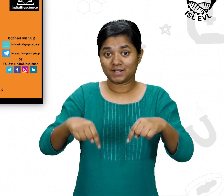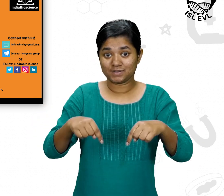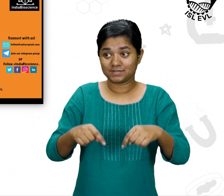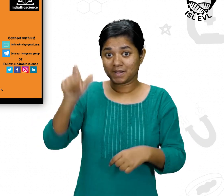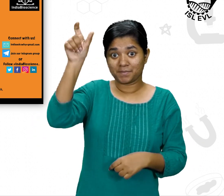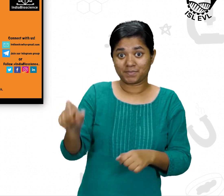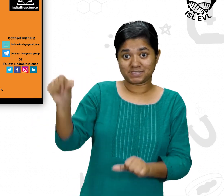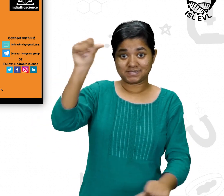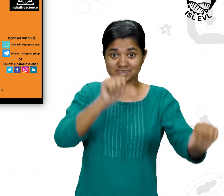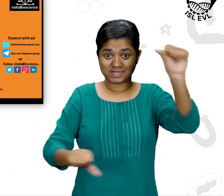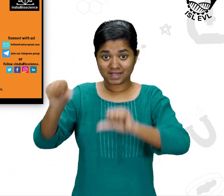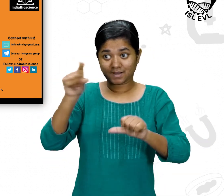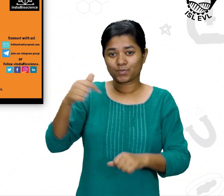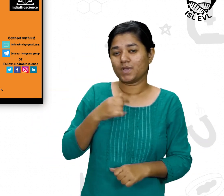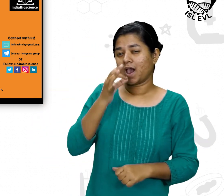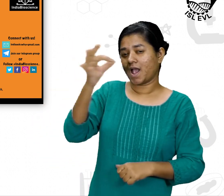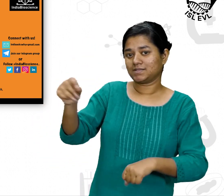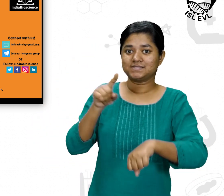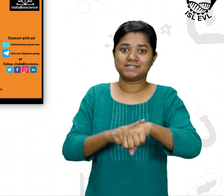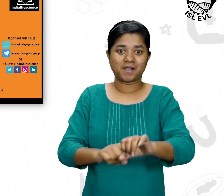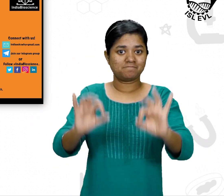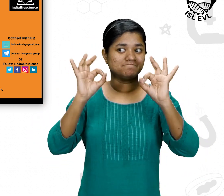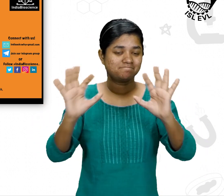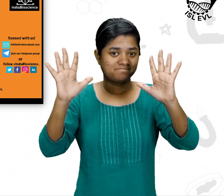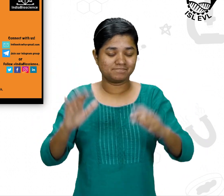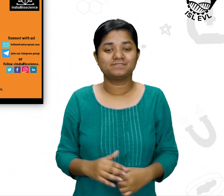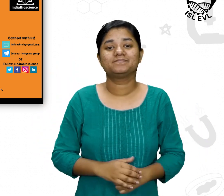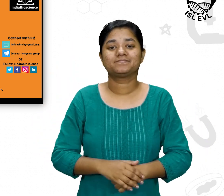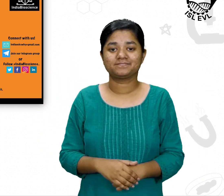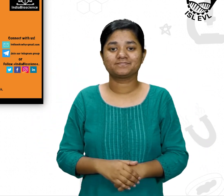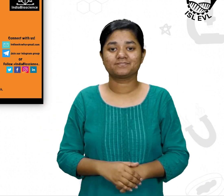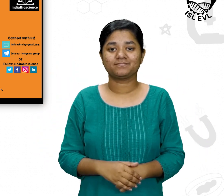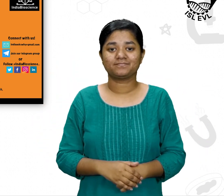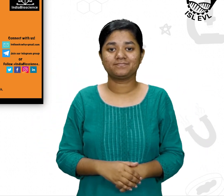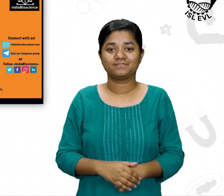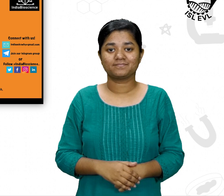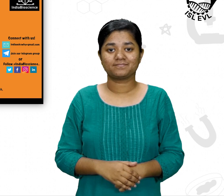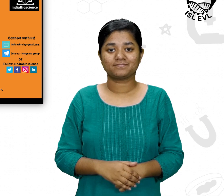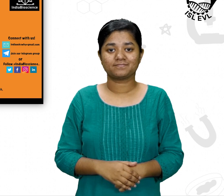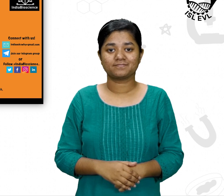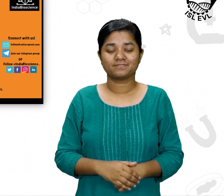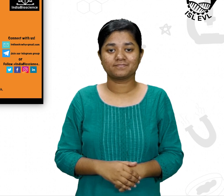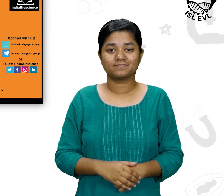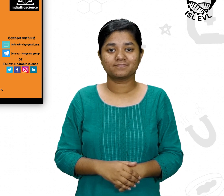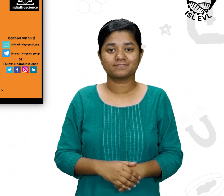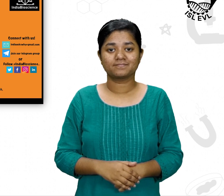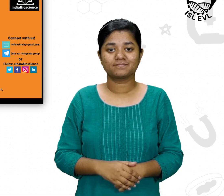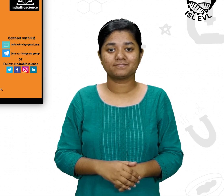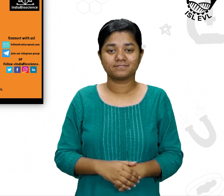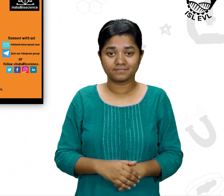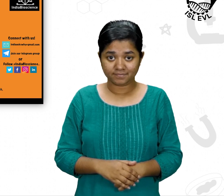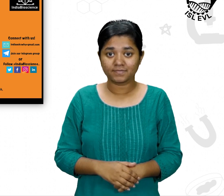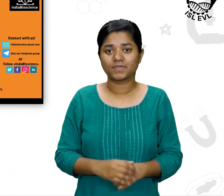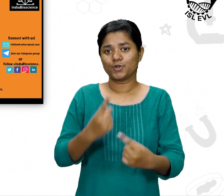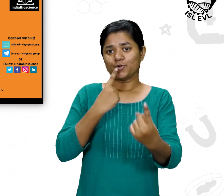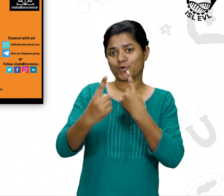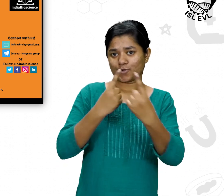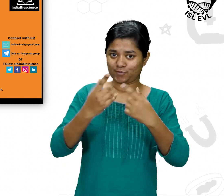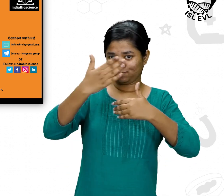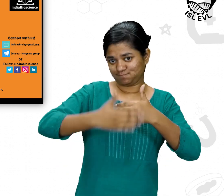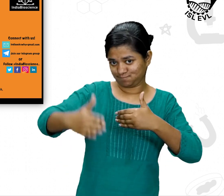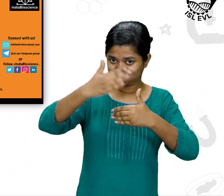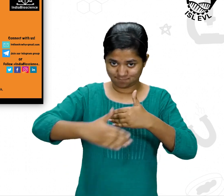So, continuing our discussion about why we find babies cute, we now have Professor Vidita Vaidya, who is a